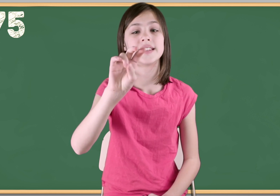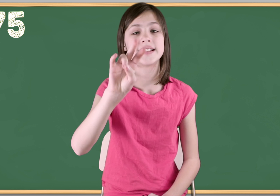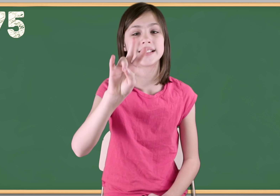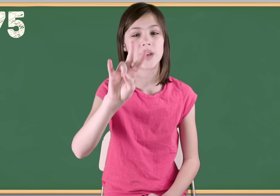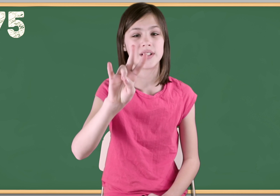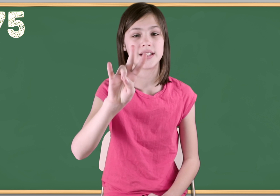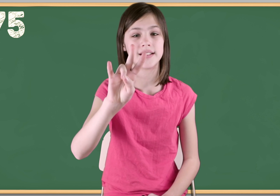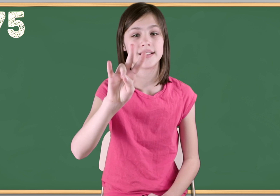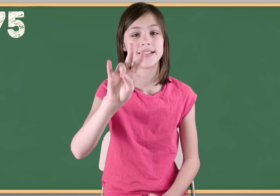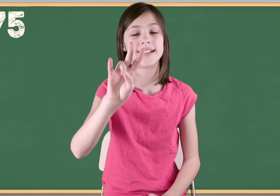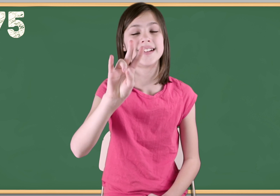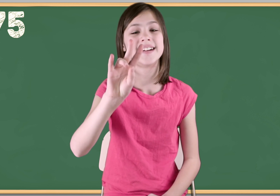75,